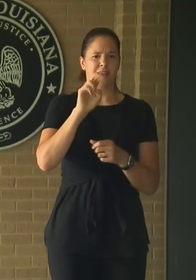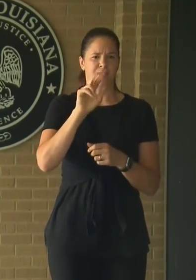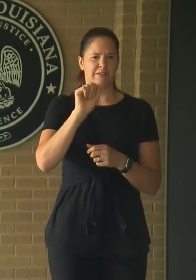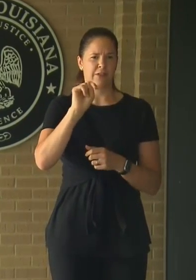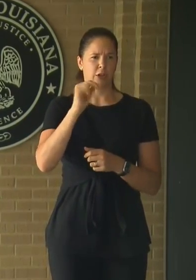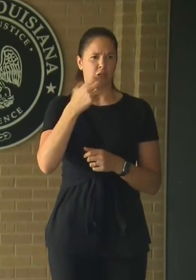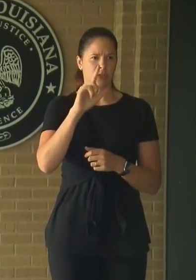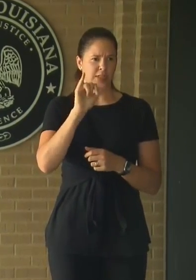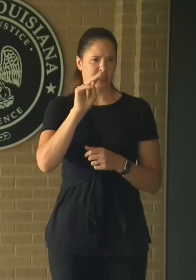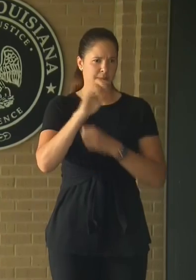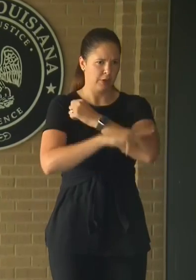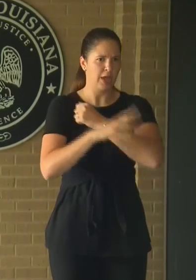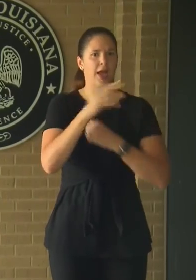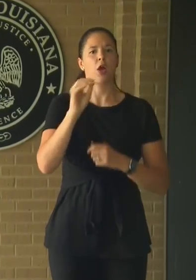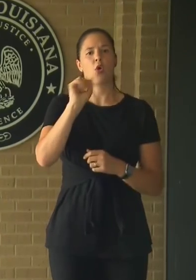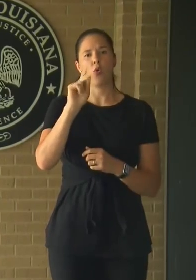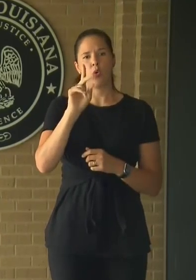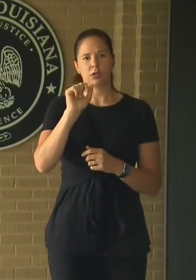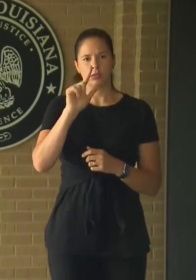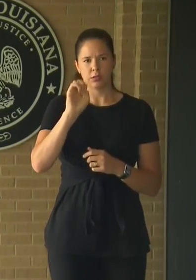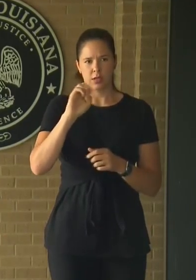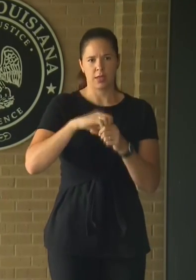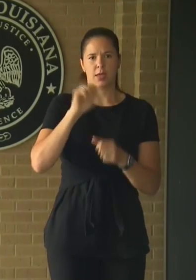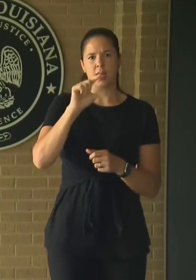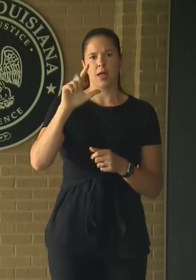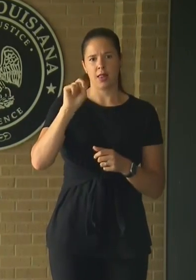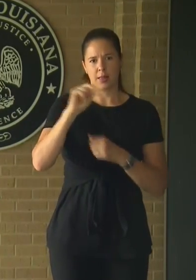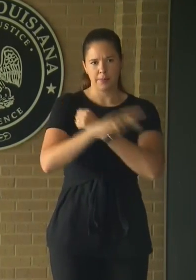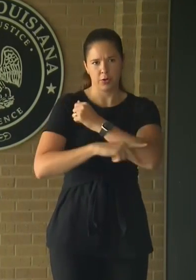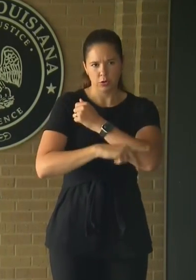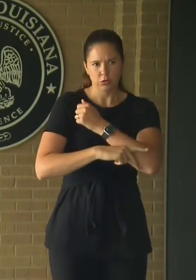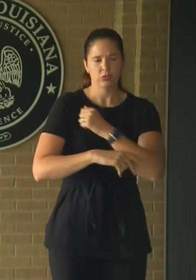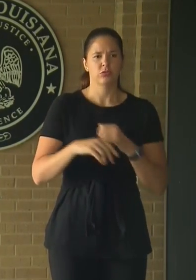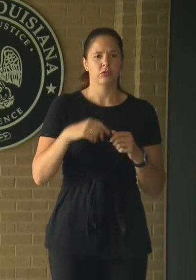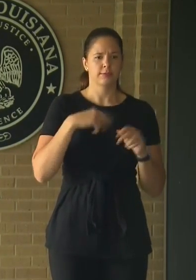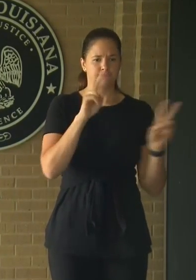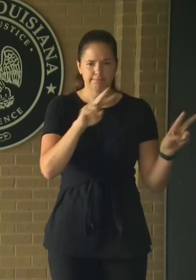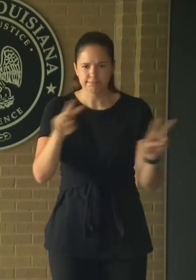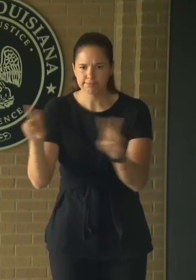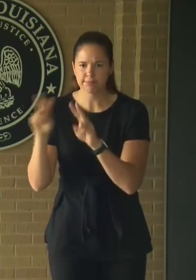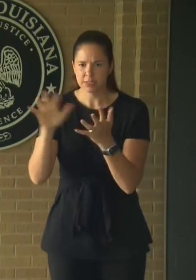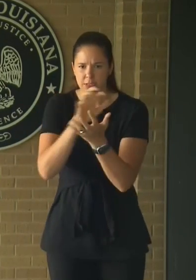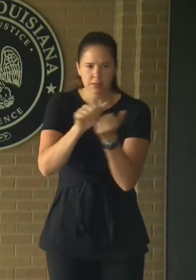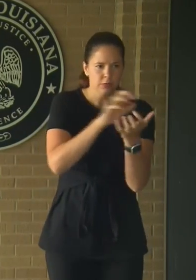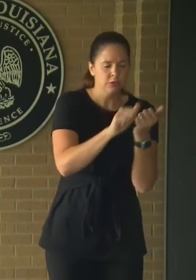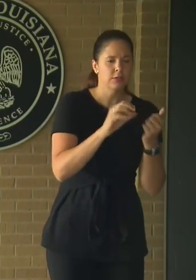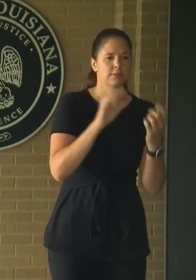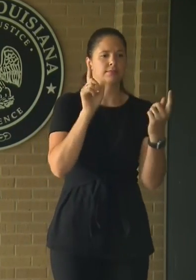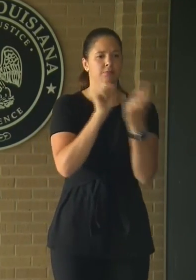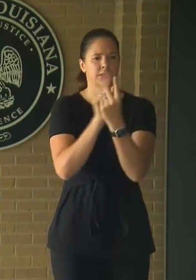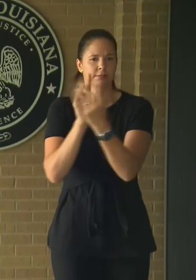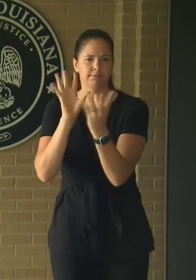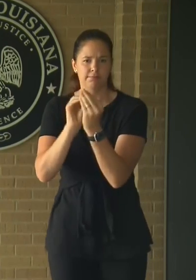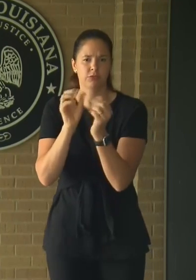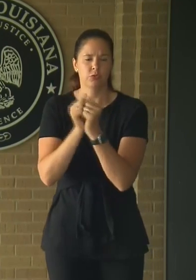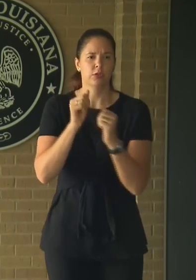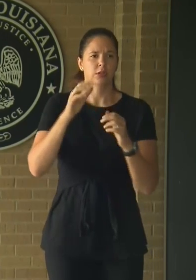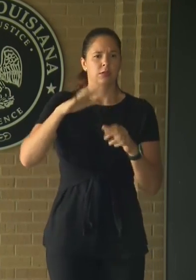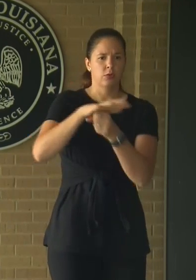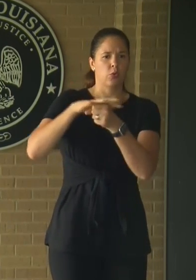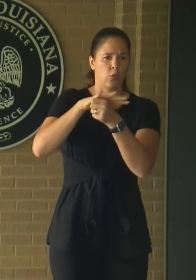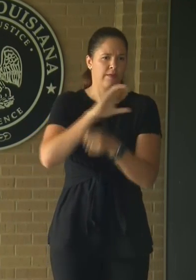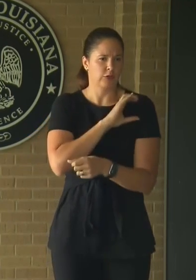also into Oakdale in the Allen Parish, in order to survey damage and meet with local officials. Unfortunately,